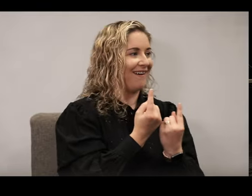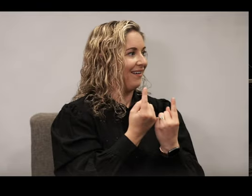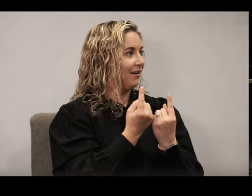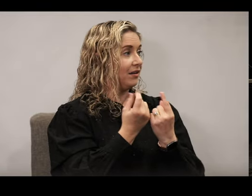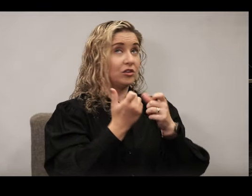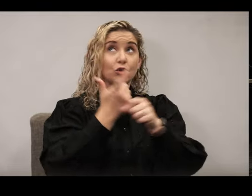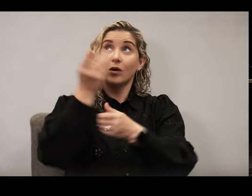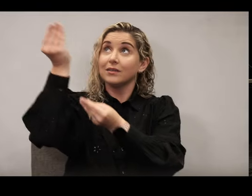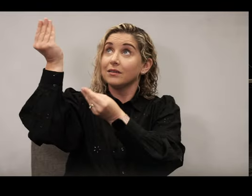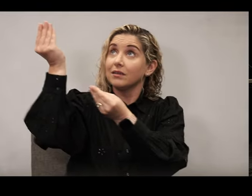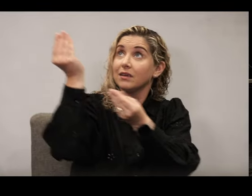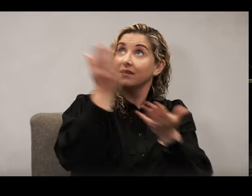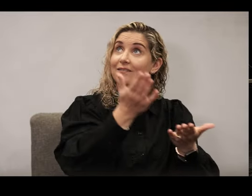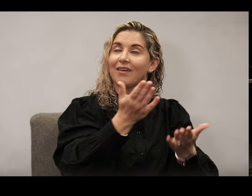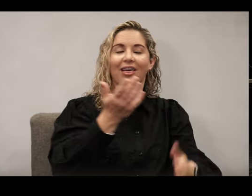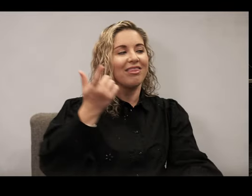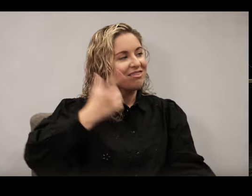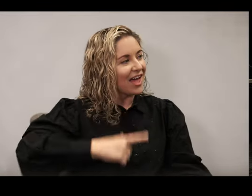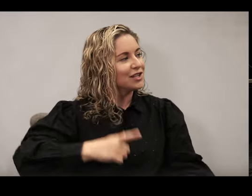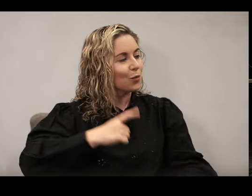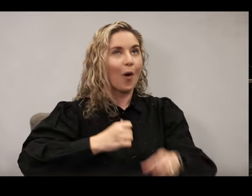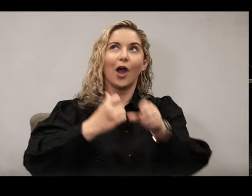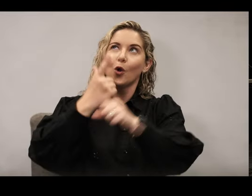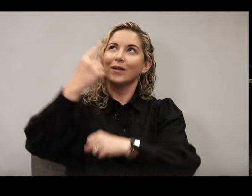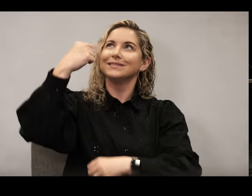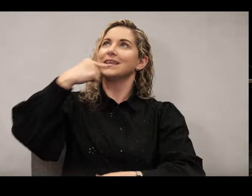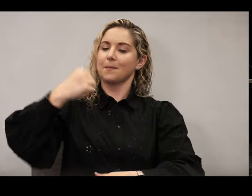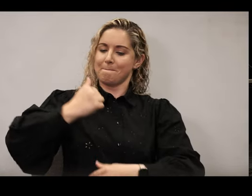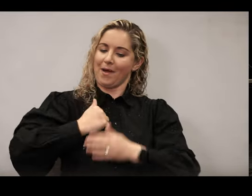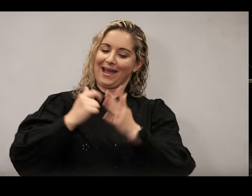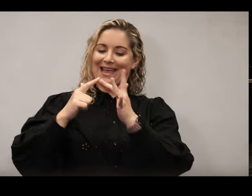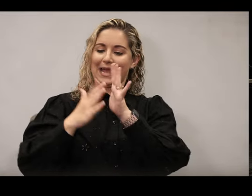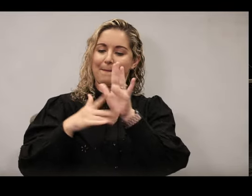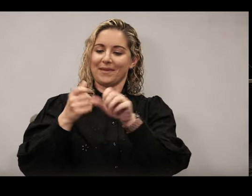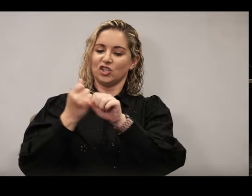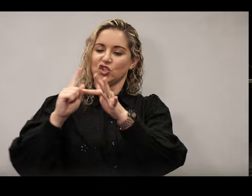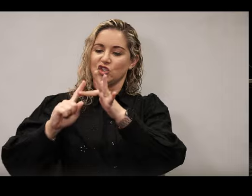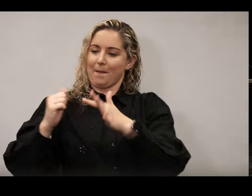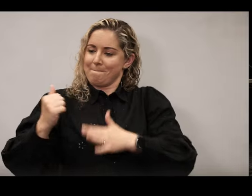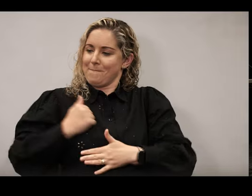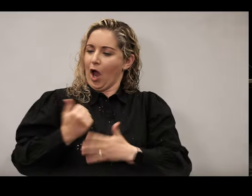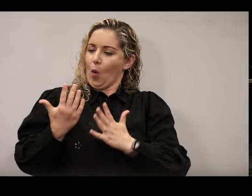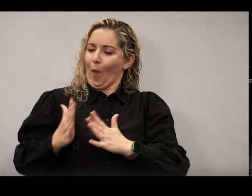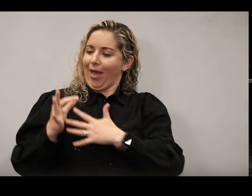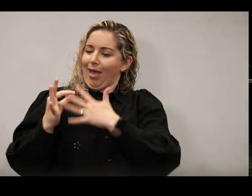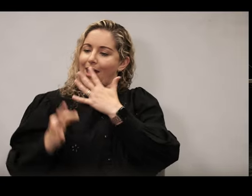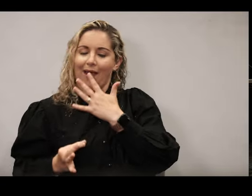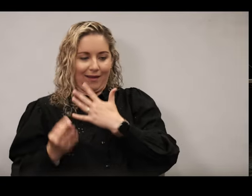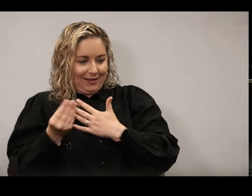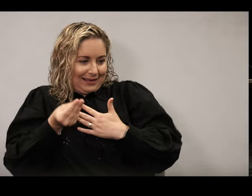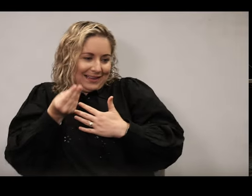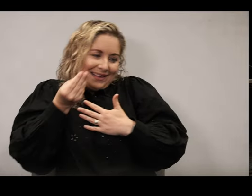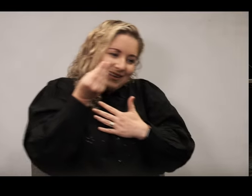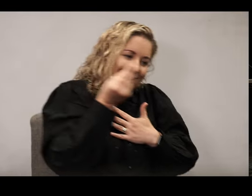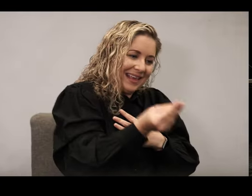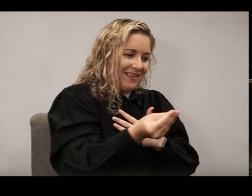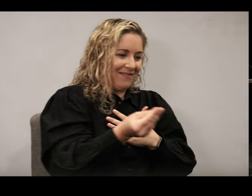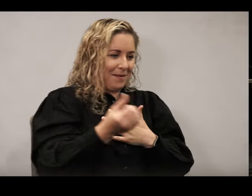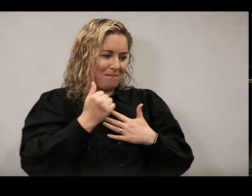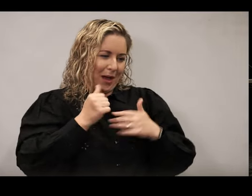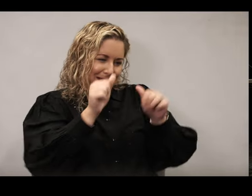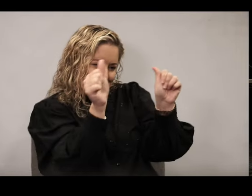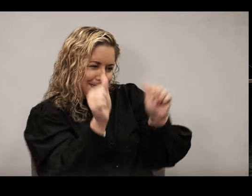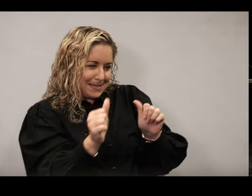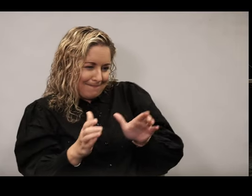is. And so when he creates us in his image, it's who he creates us to be. A fundamental part of what it is to be made in the image of God